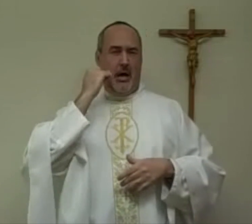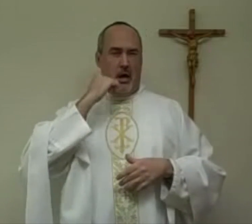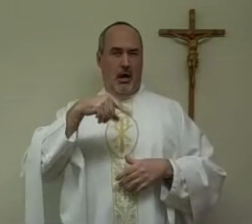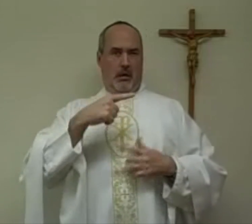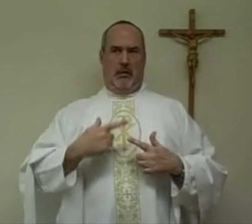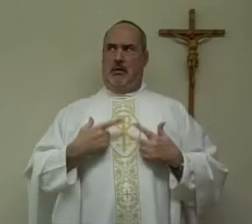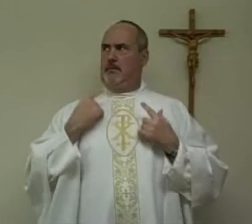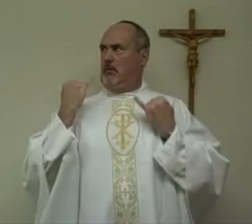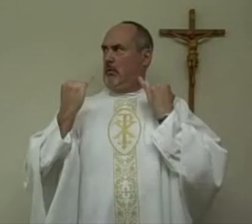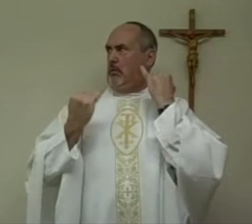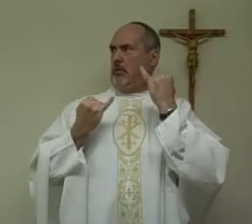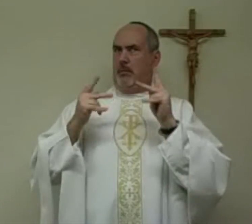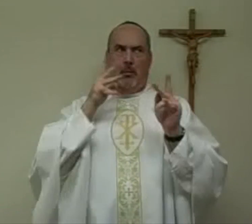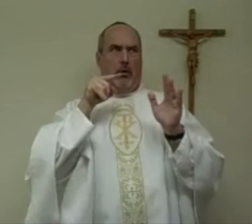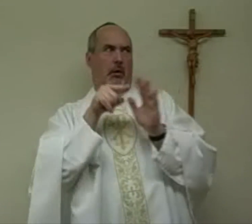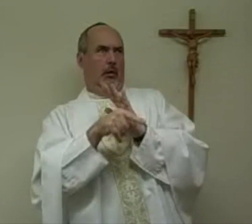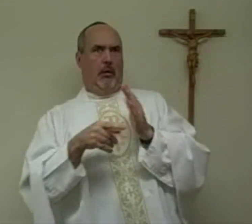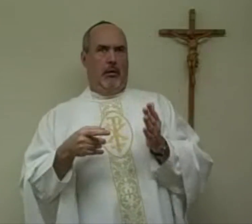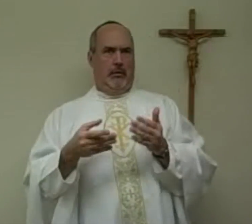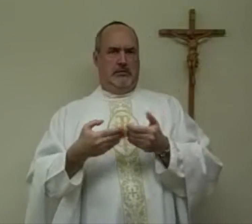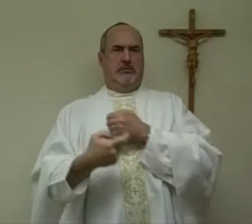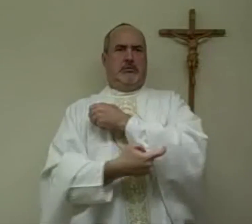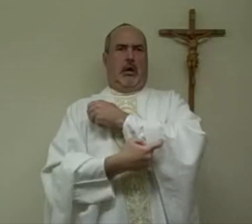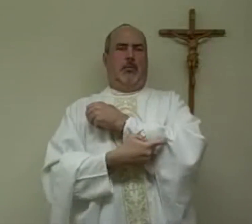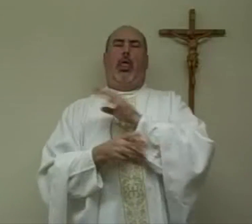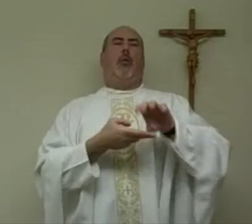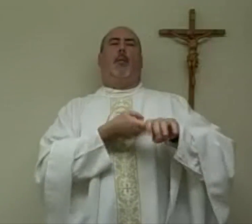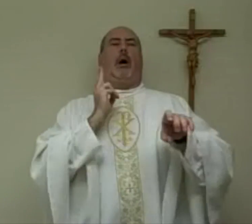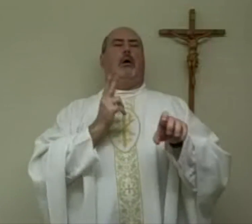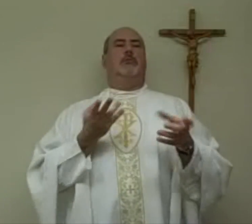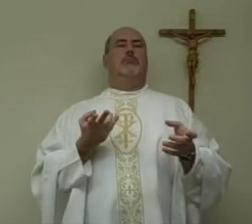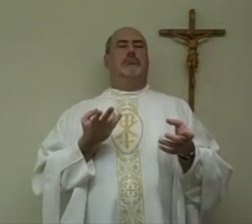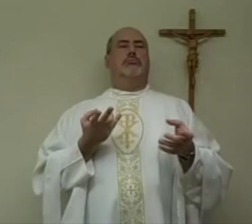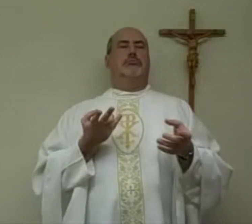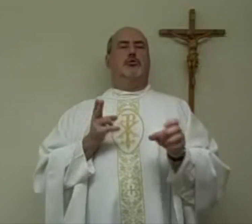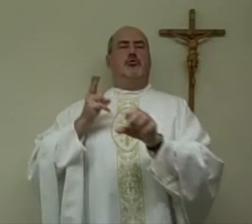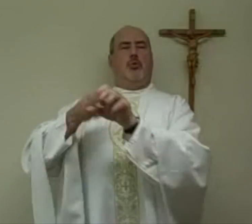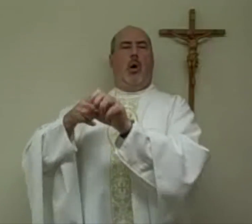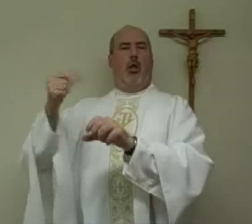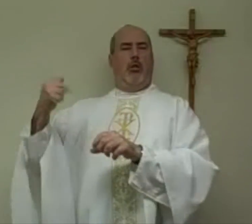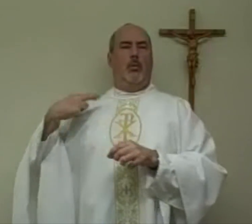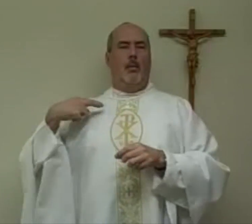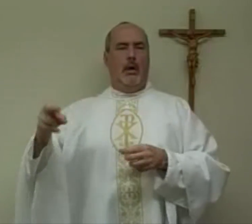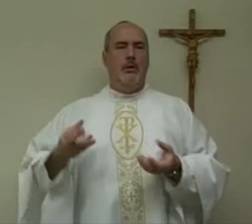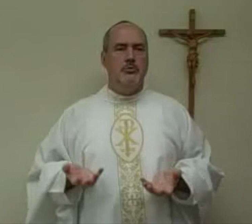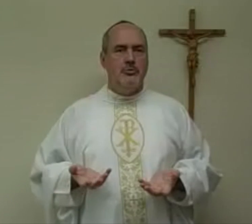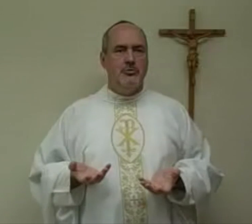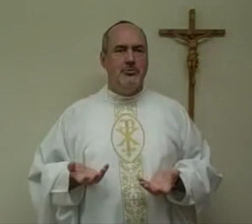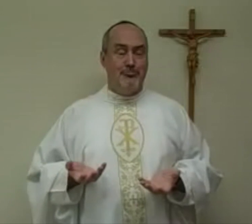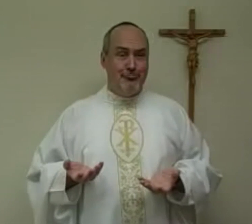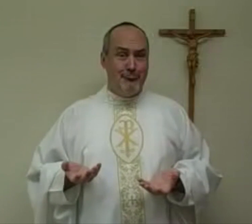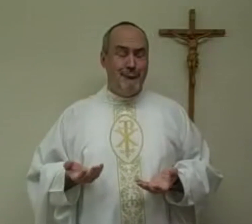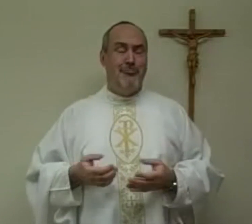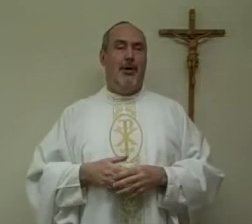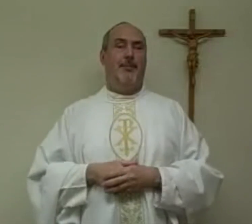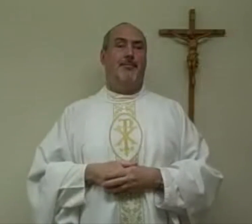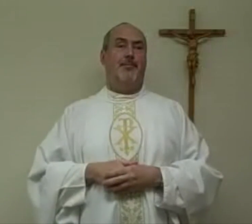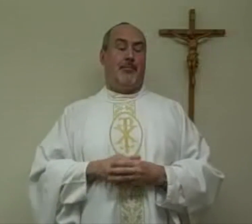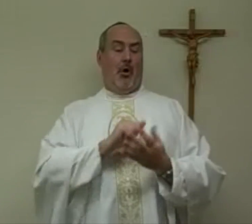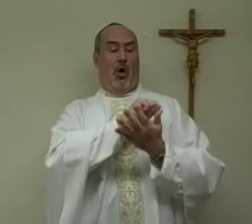that torture or being killed. Imagine living with that on you every day. Some of those have quit the church and joined other